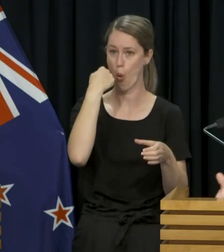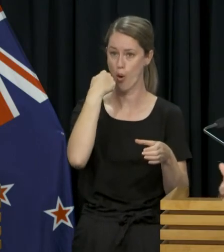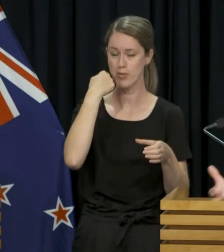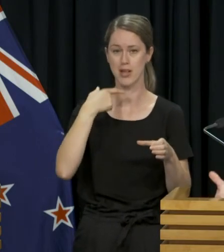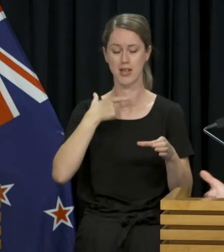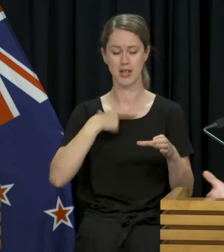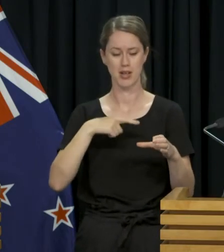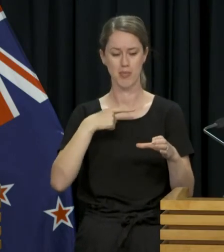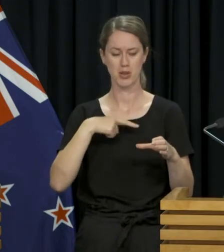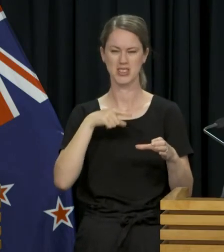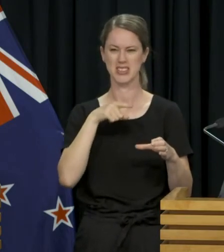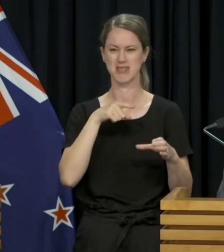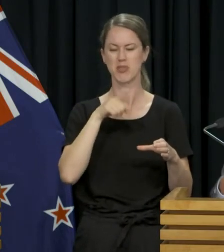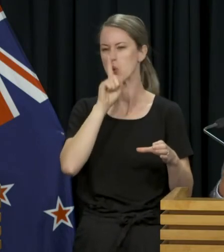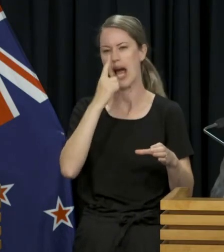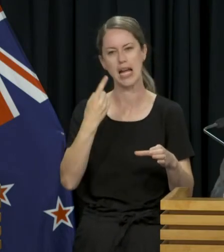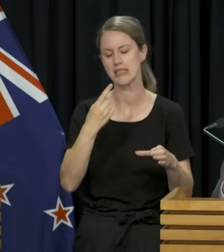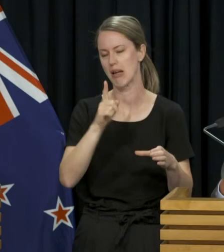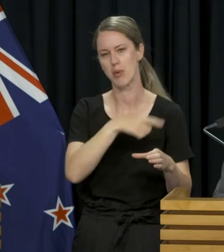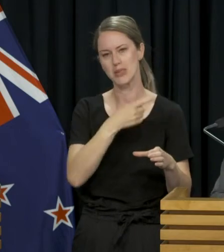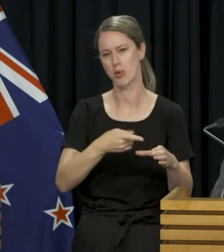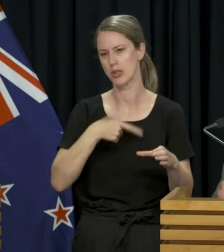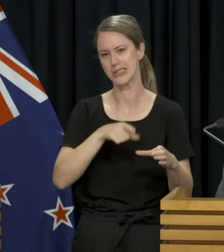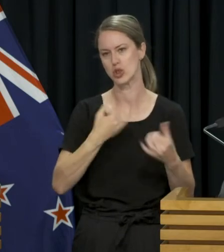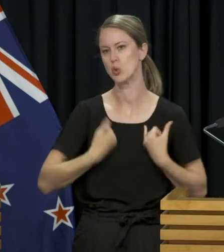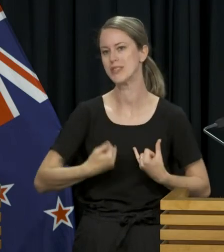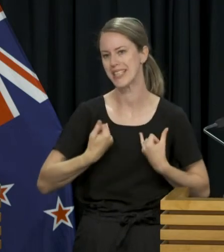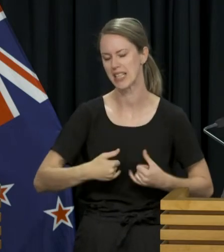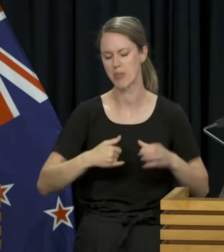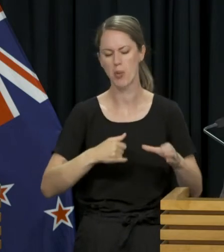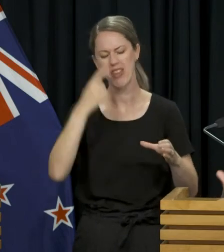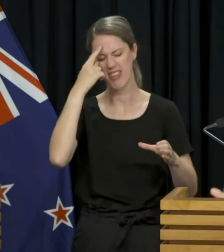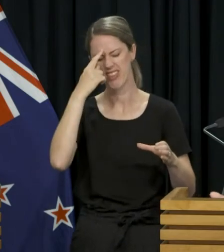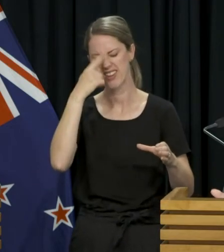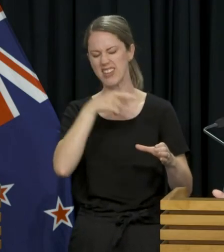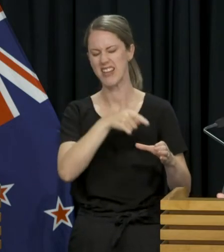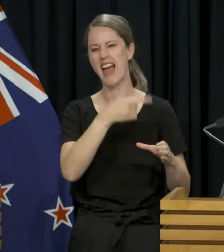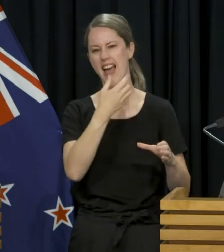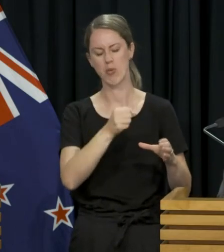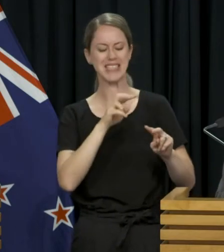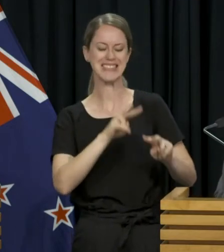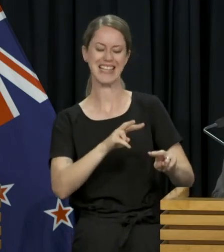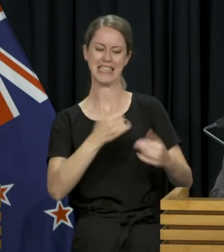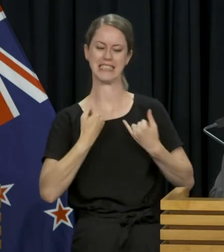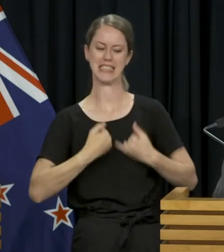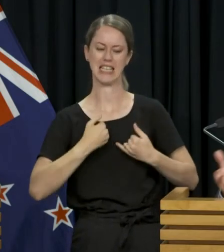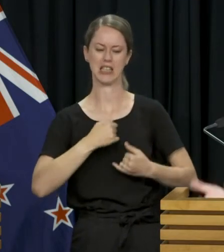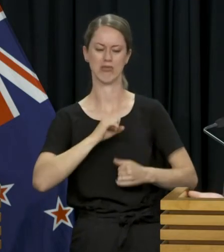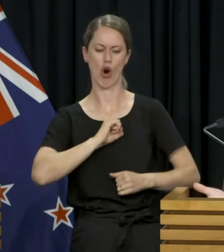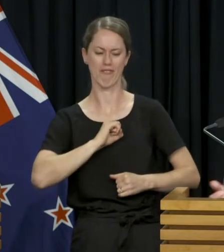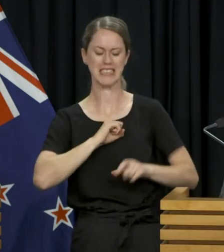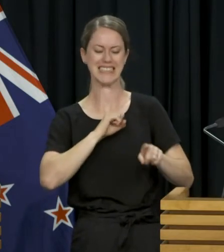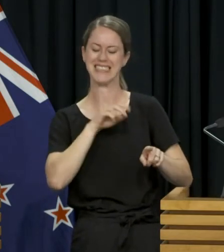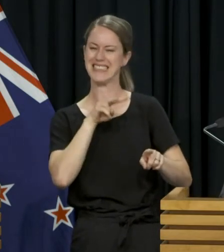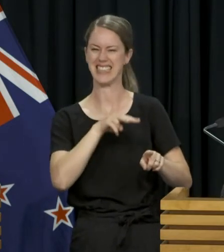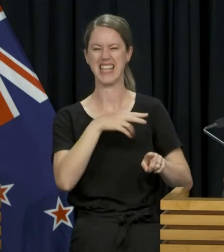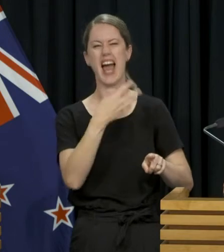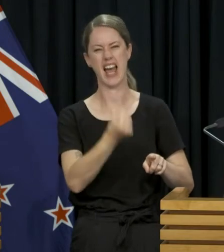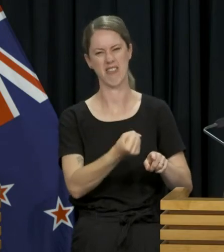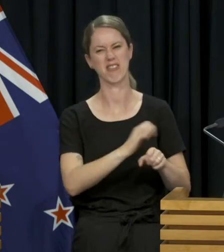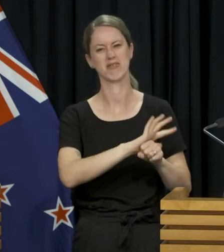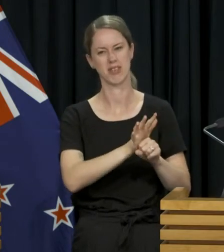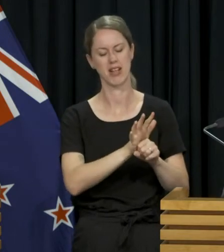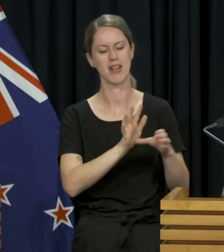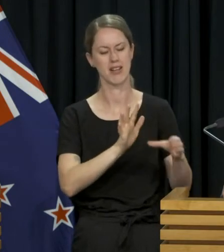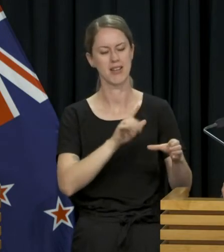their conditions, but they were categorised as probable cases because of their symptoms and the situation. However,